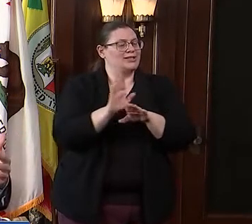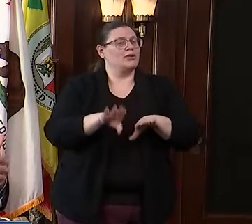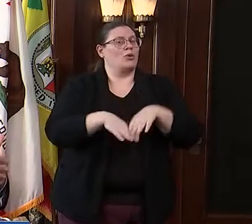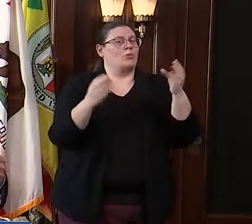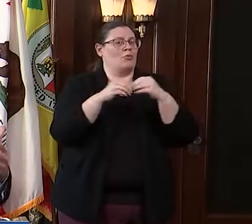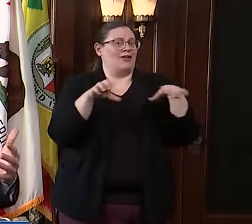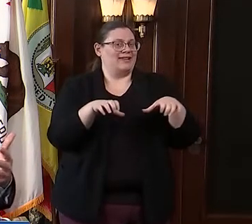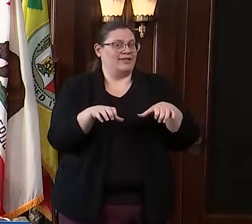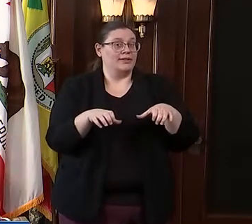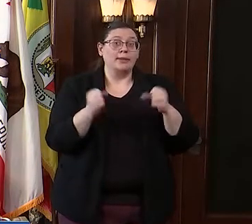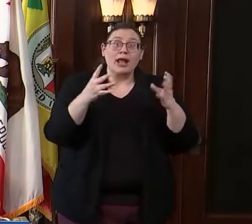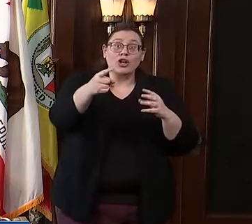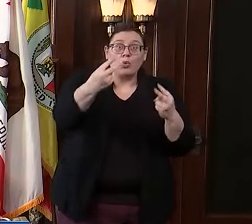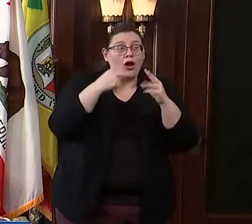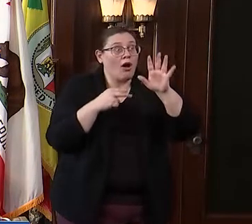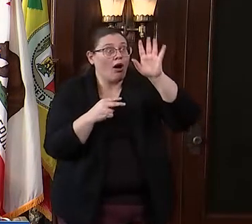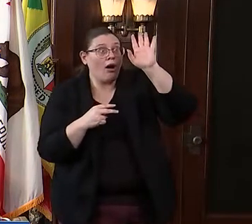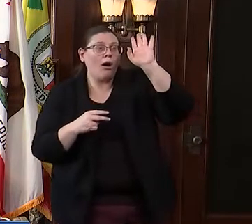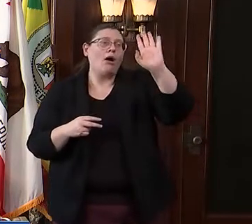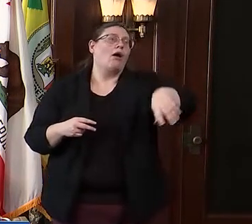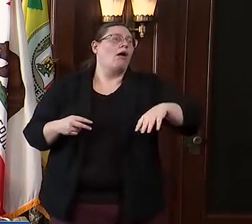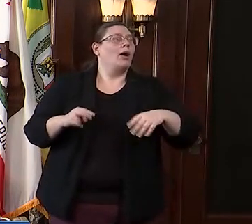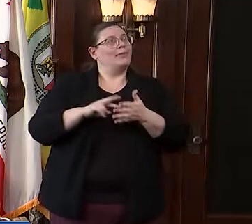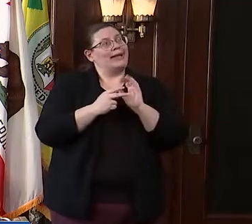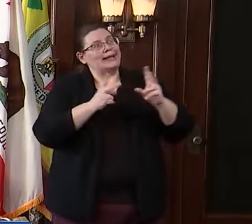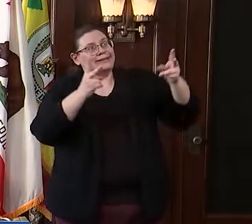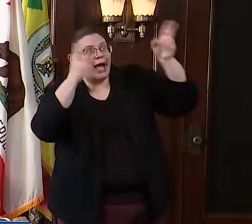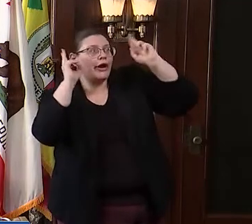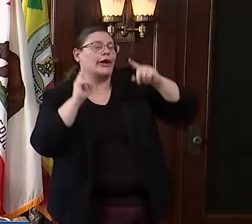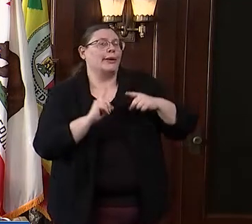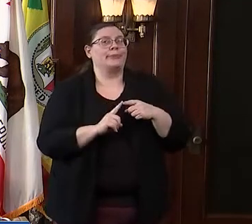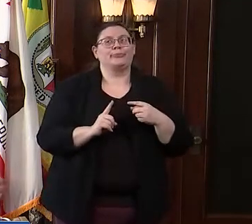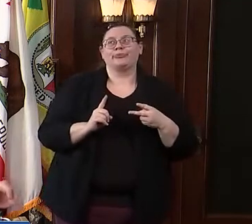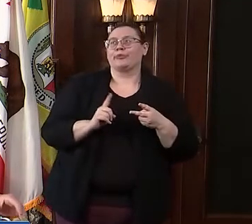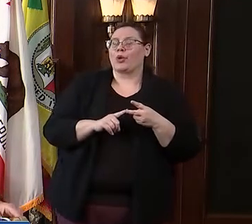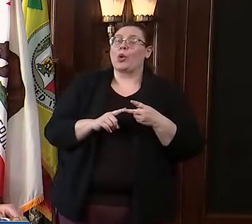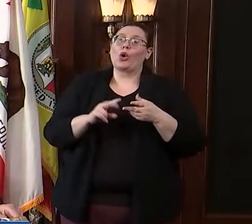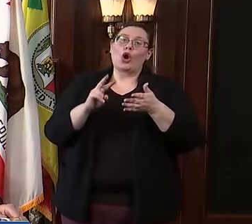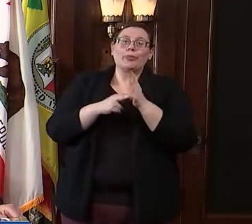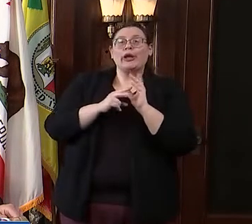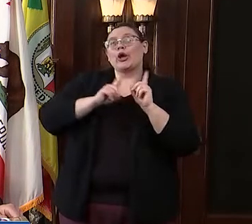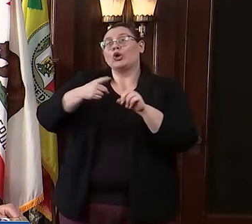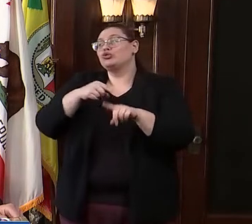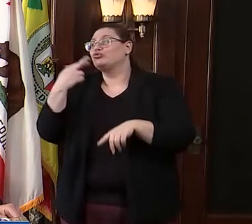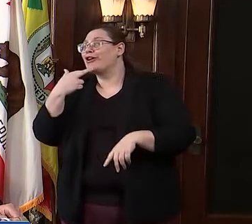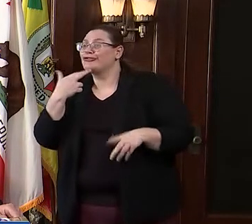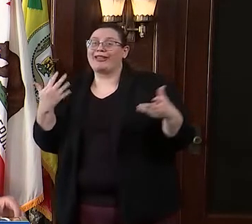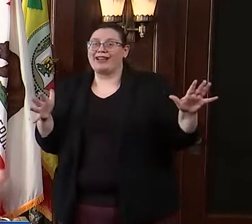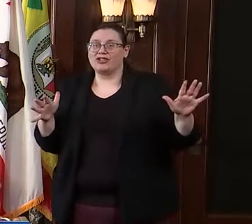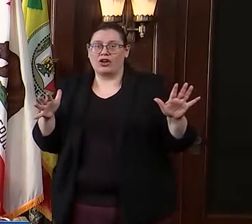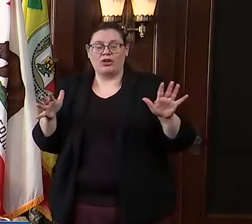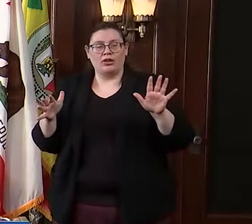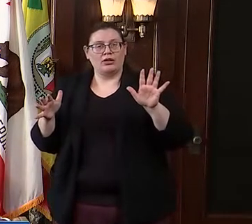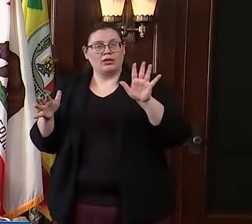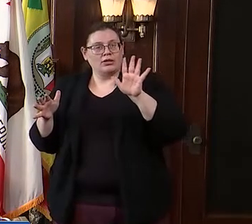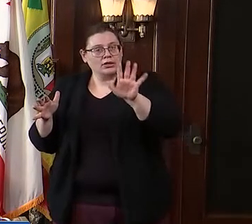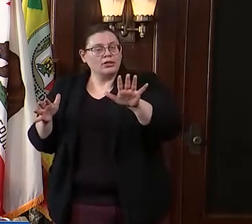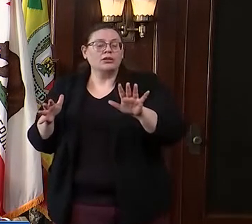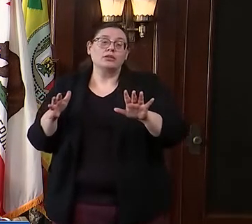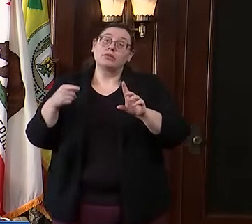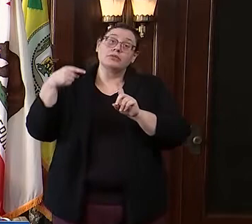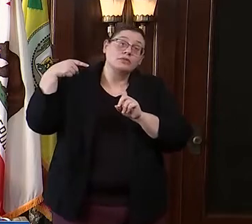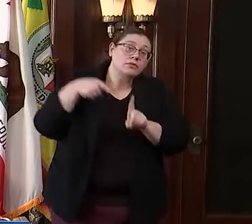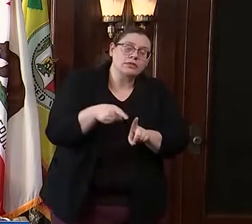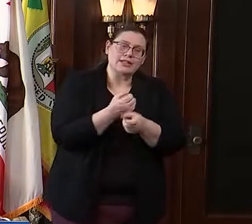lot of you are thinking, oh, is this just about people getting haircuts or being able to go out to a restaurant? At its heart, this is about